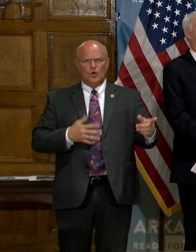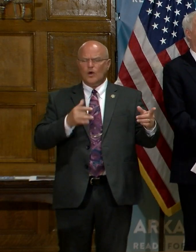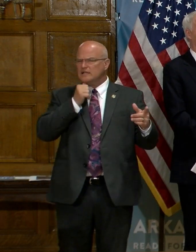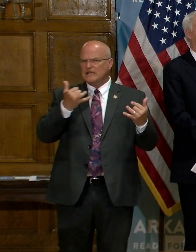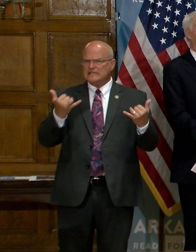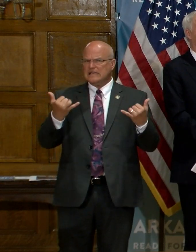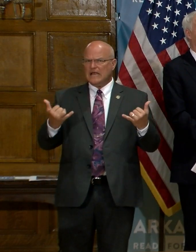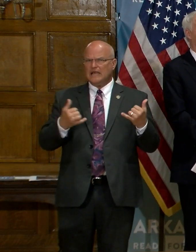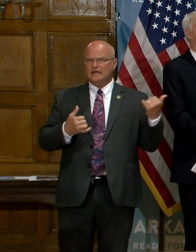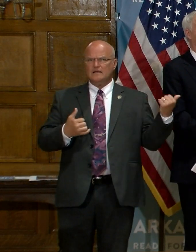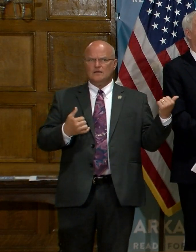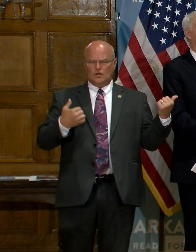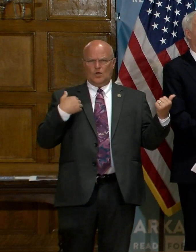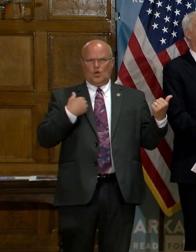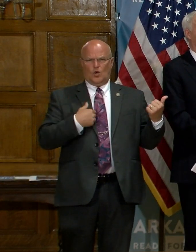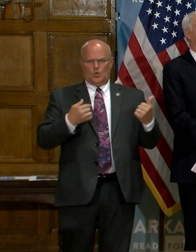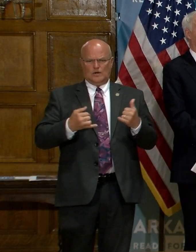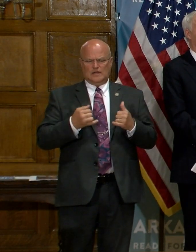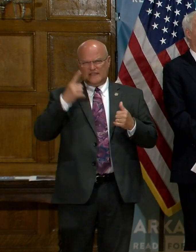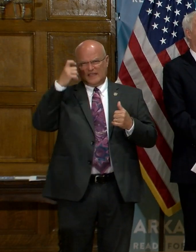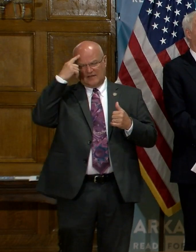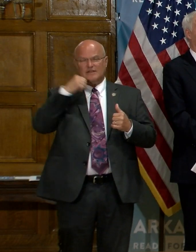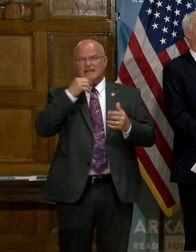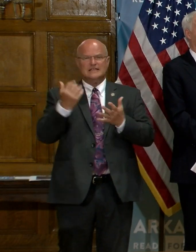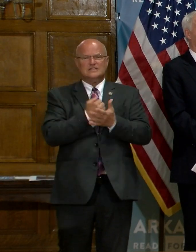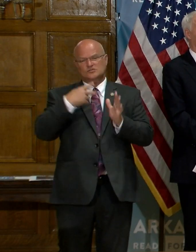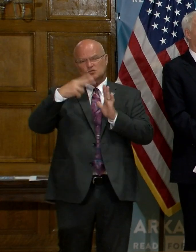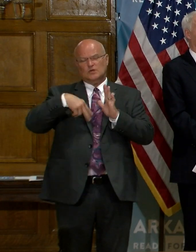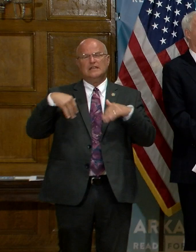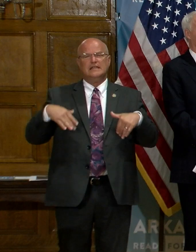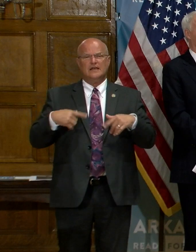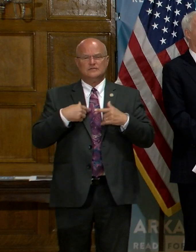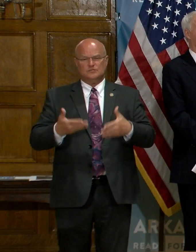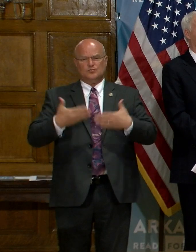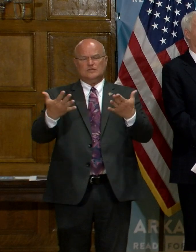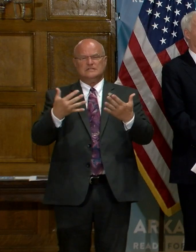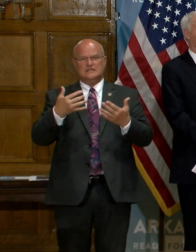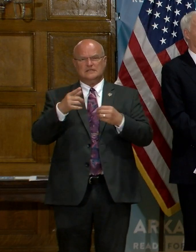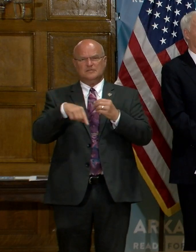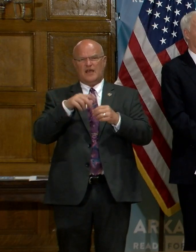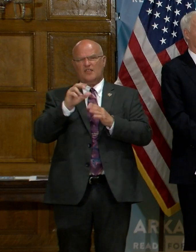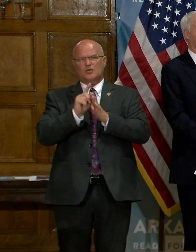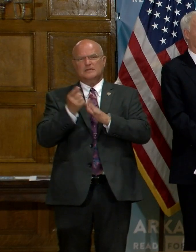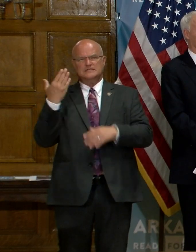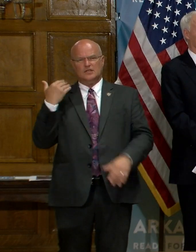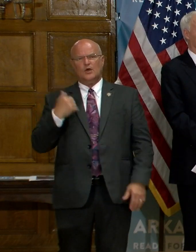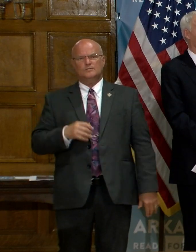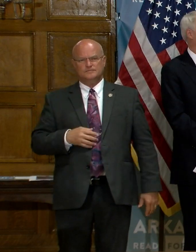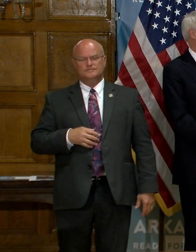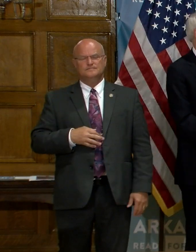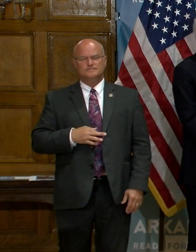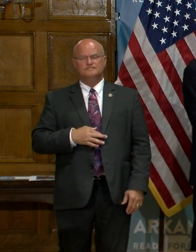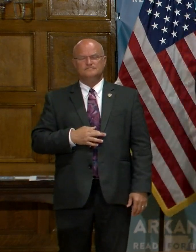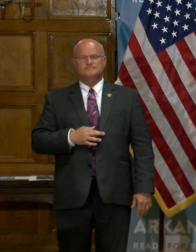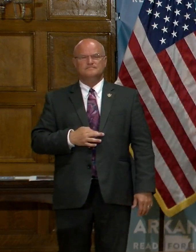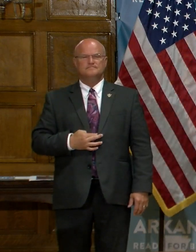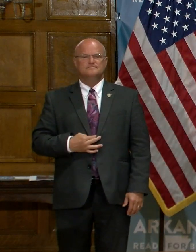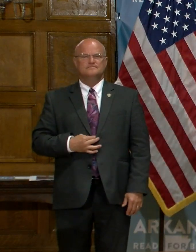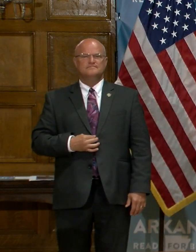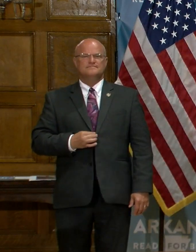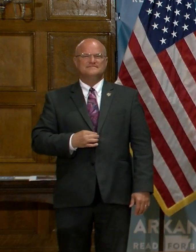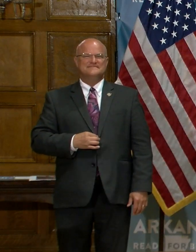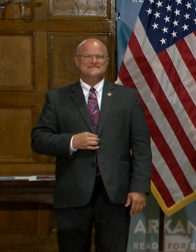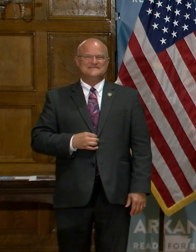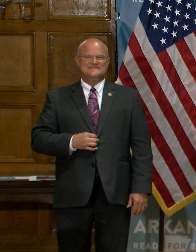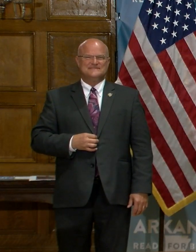being available today? I think the governor hasn't had the chance to read it yet. We just presented it to him about 30 minutes ago. Okay.